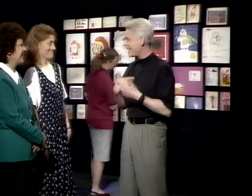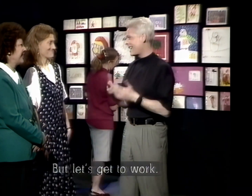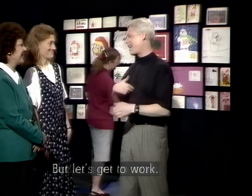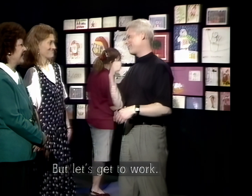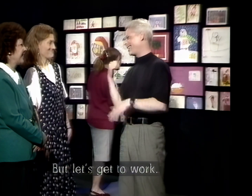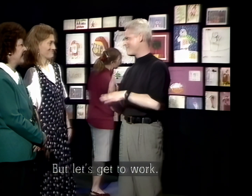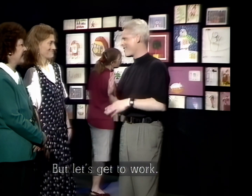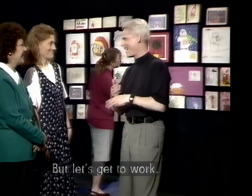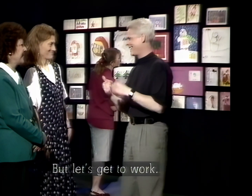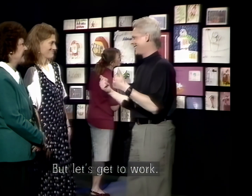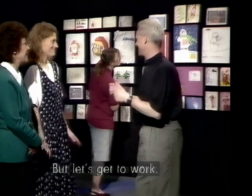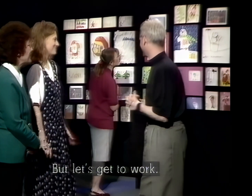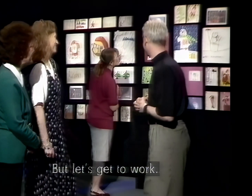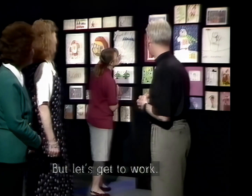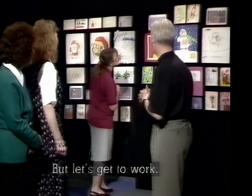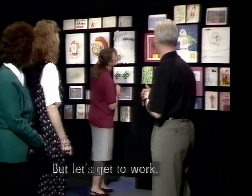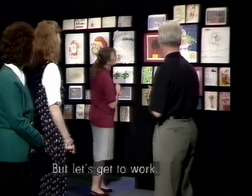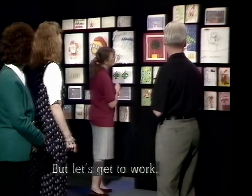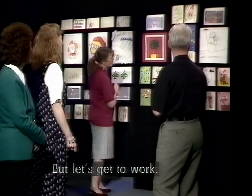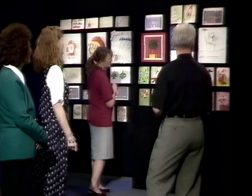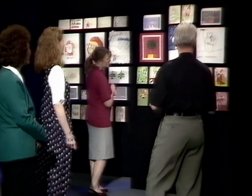But let's get to work. Come on.